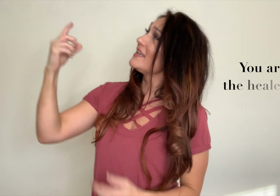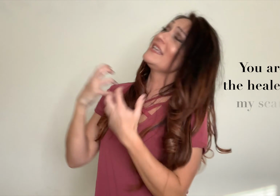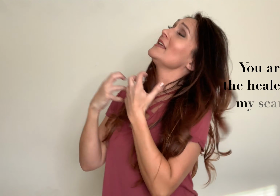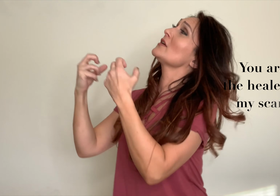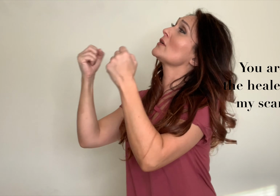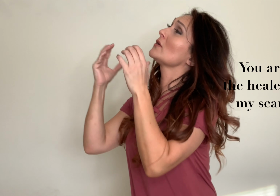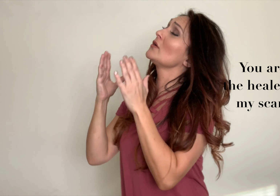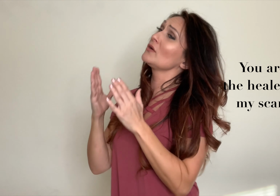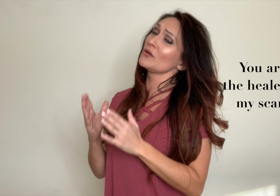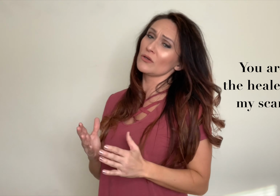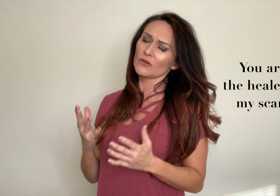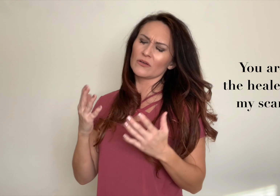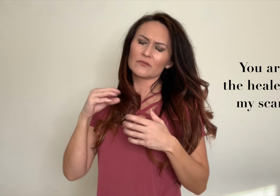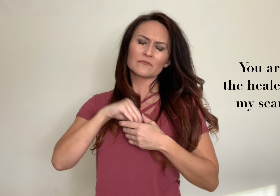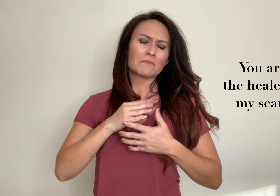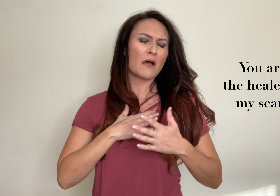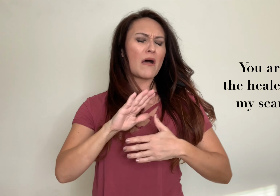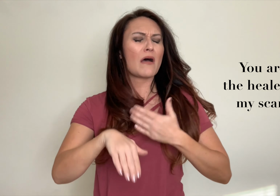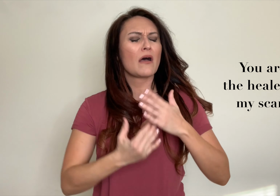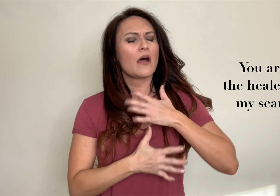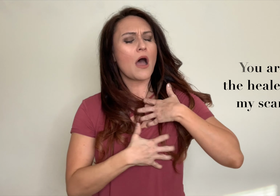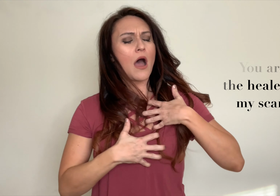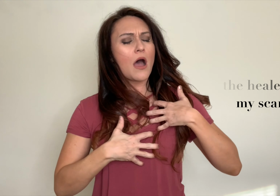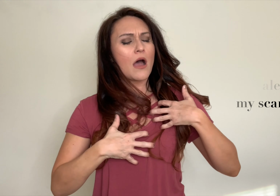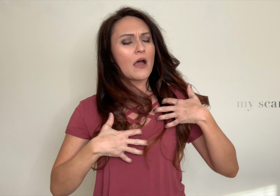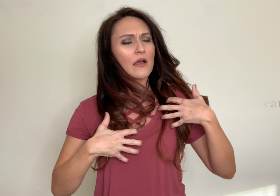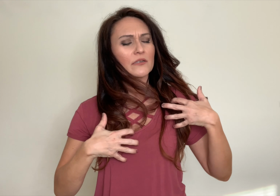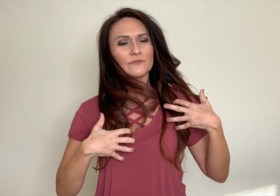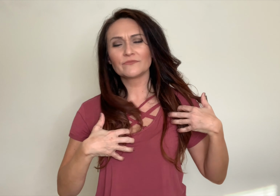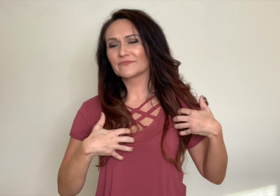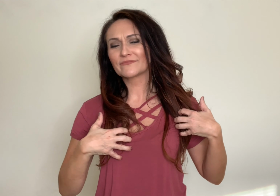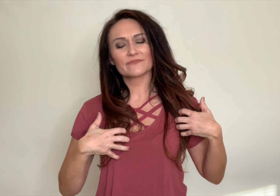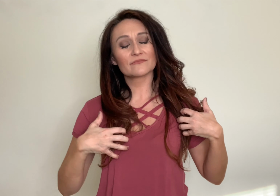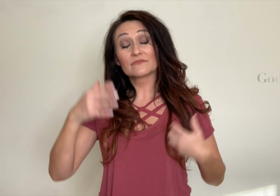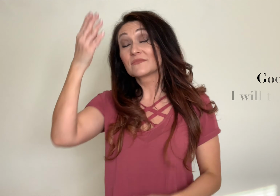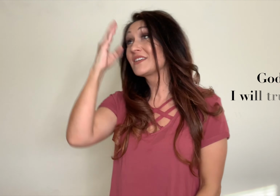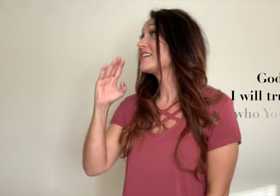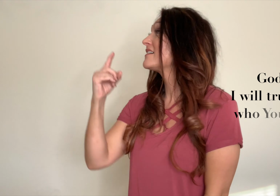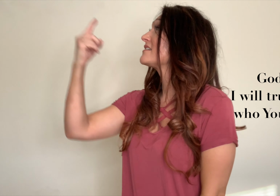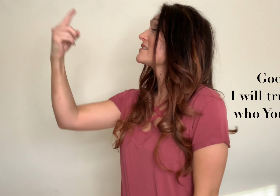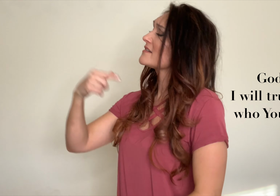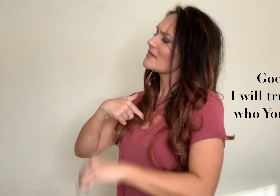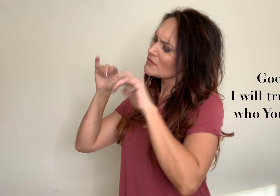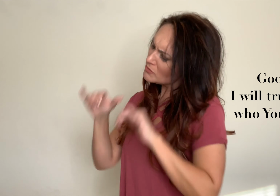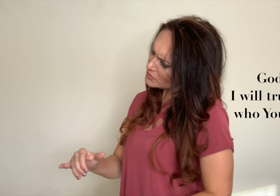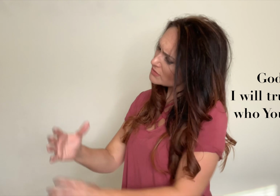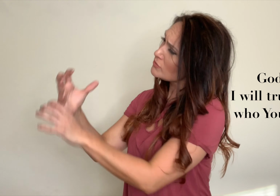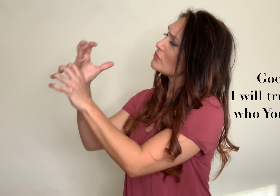You are the healer of my scars. God, I will